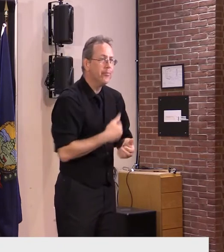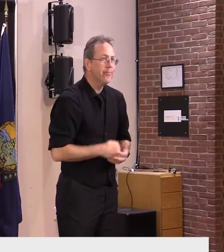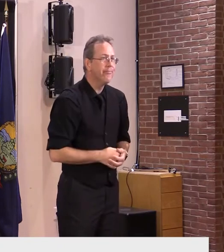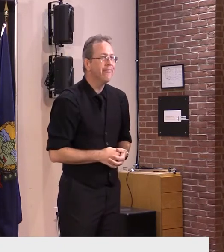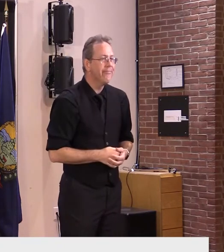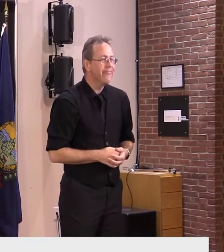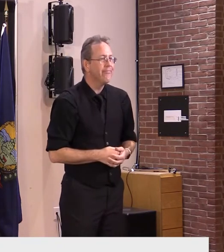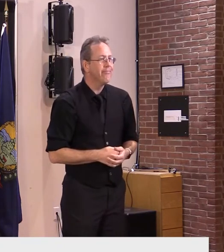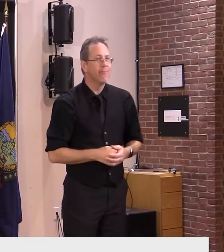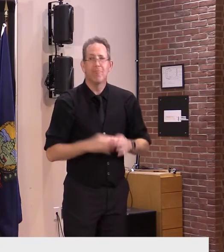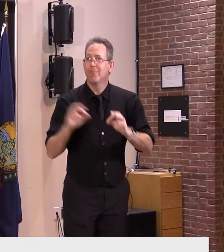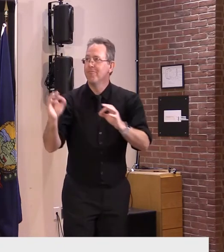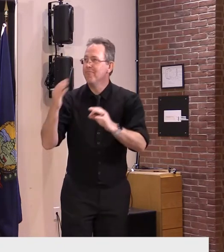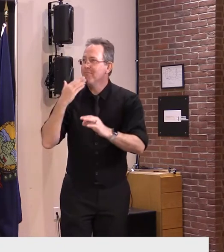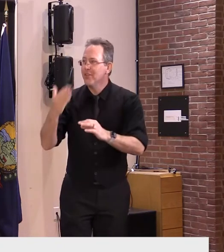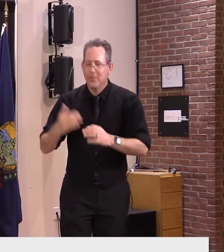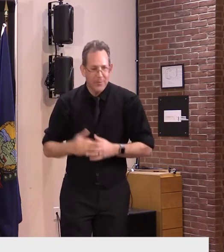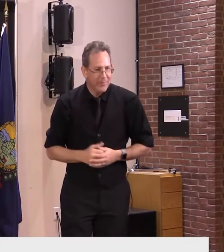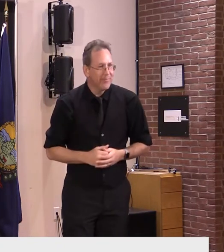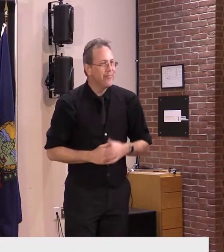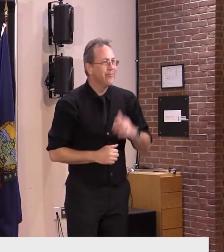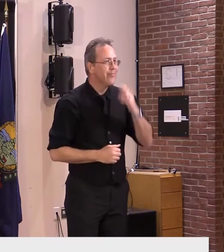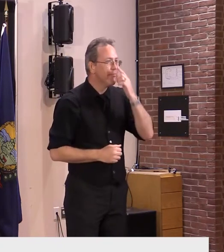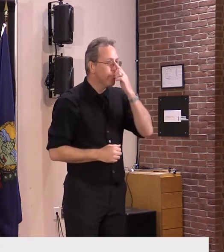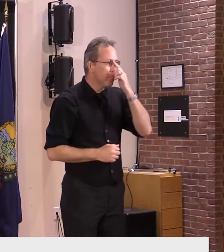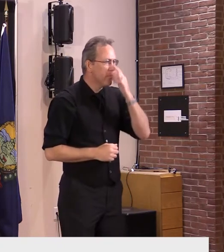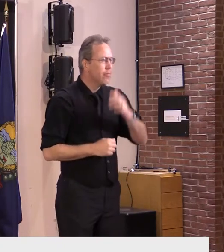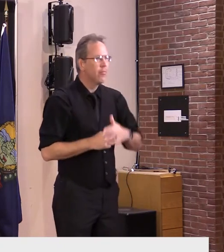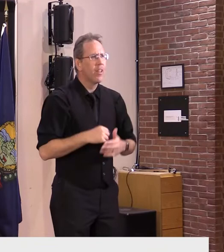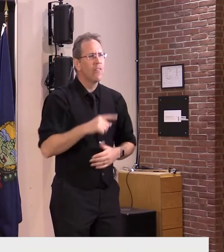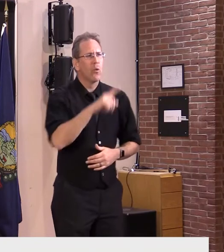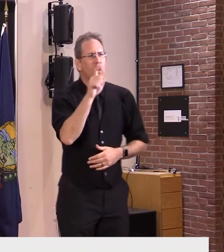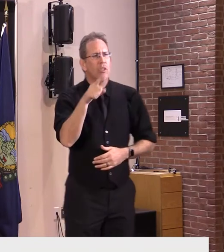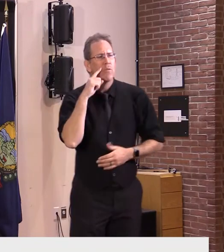Okay, great, thanks. And then my question for Dr. Levine is very simple.